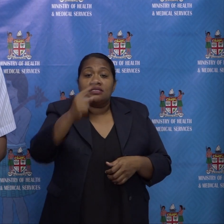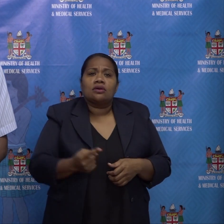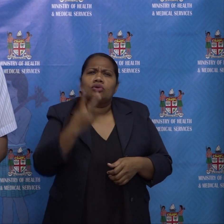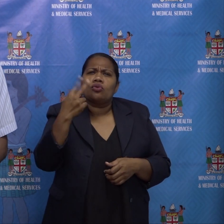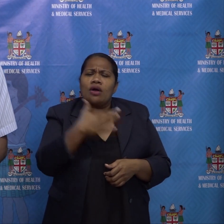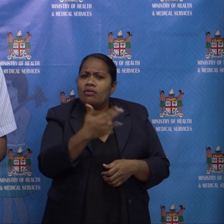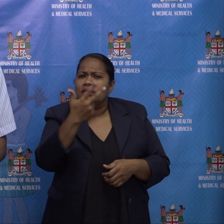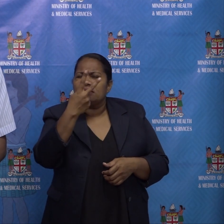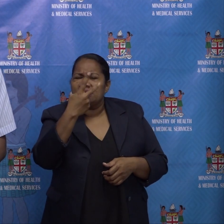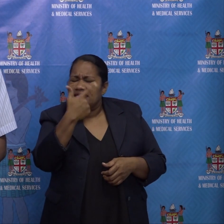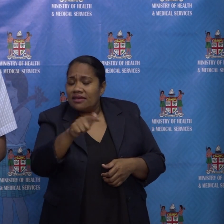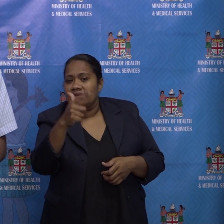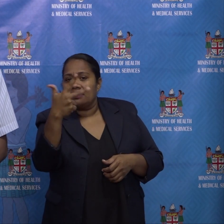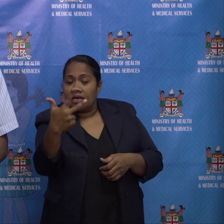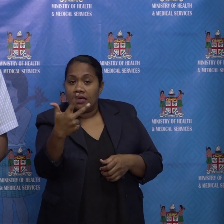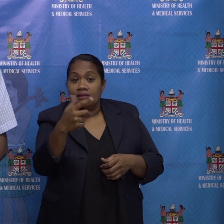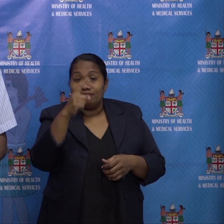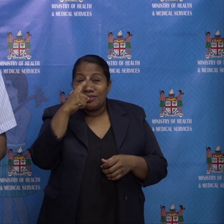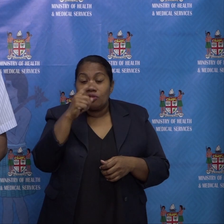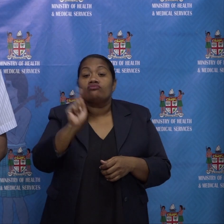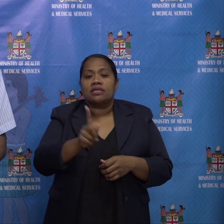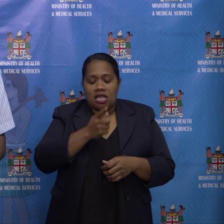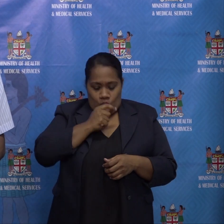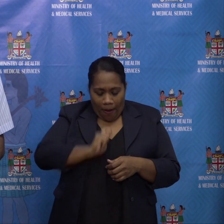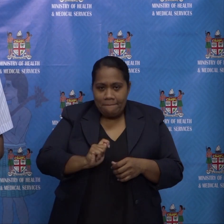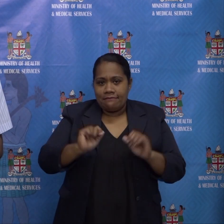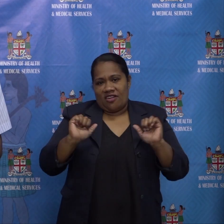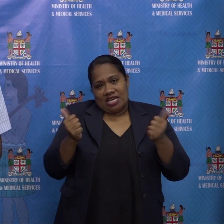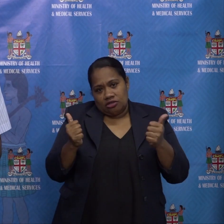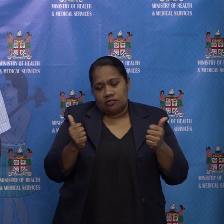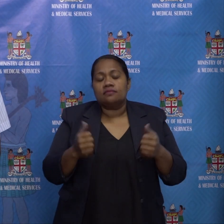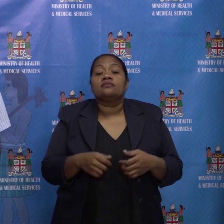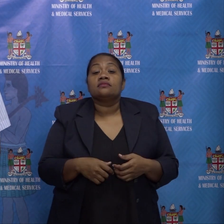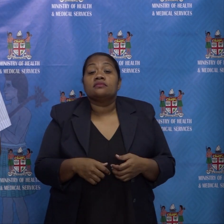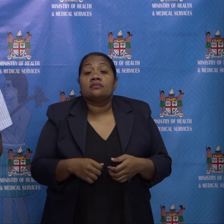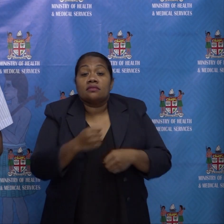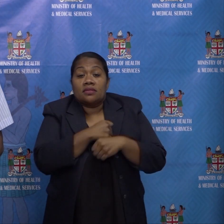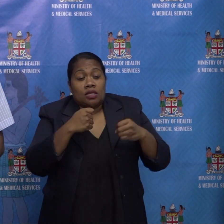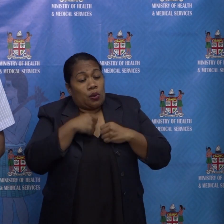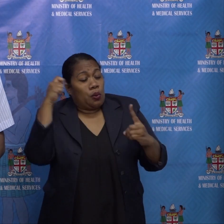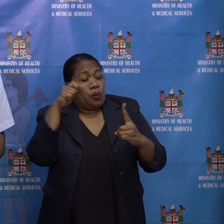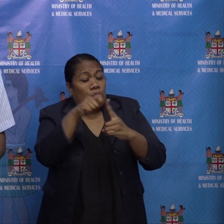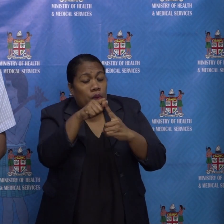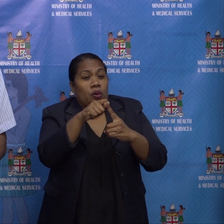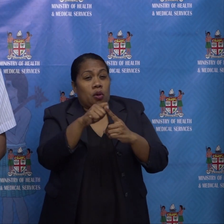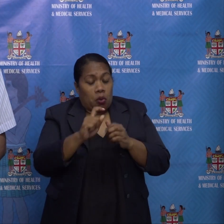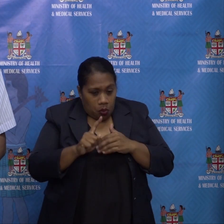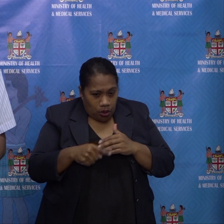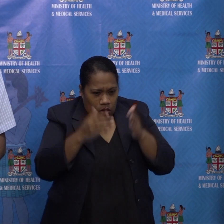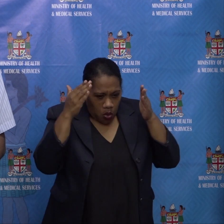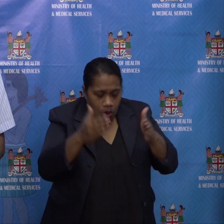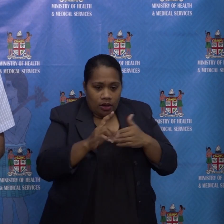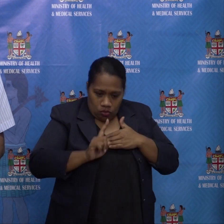7,278 individuals swabbed. Our targeted mass screening also continues,